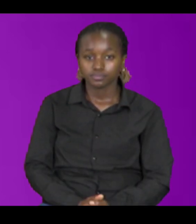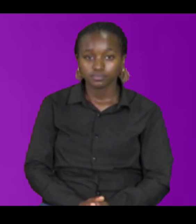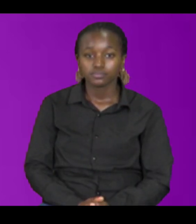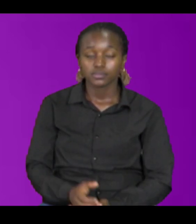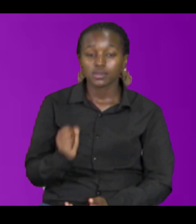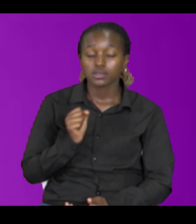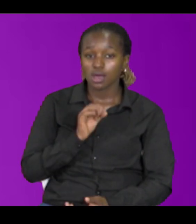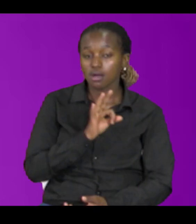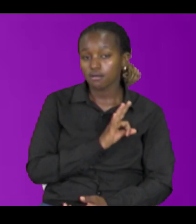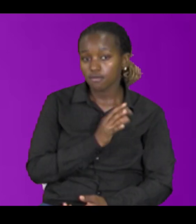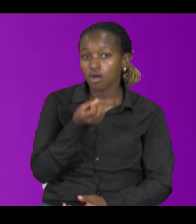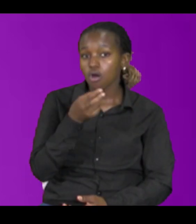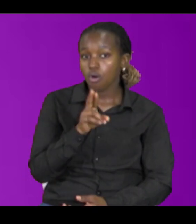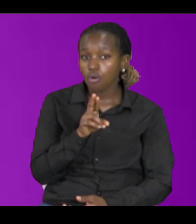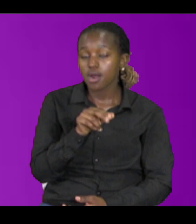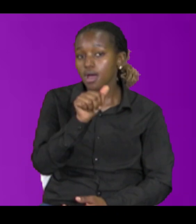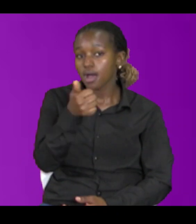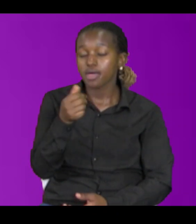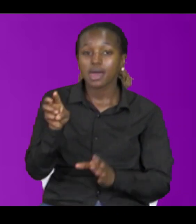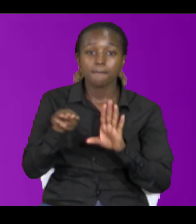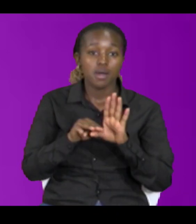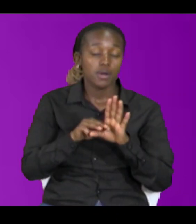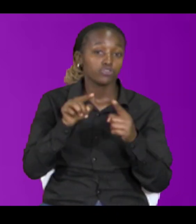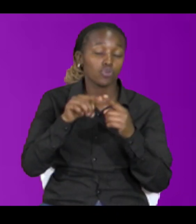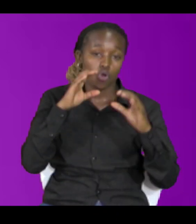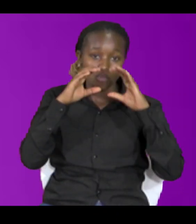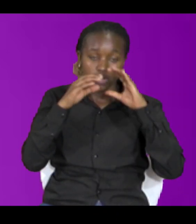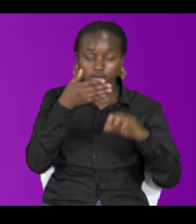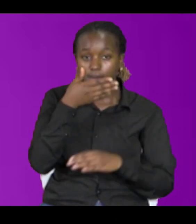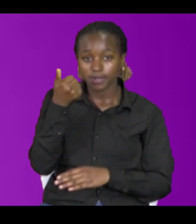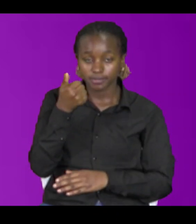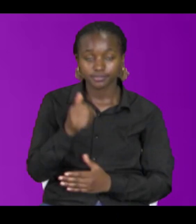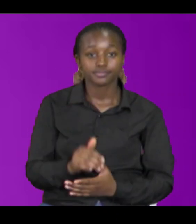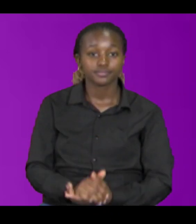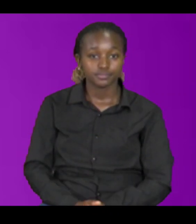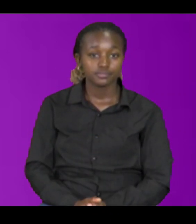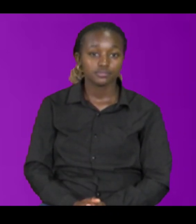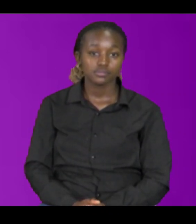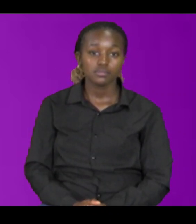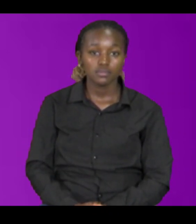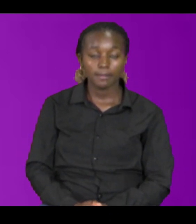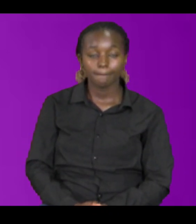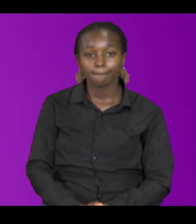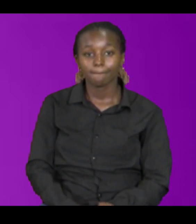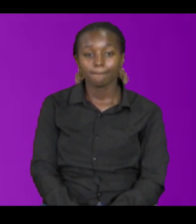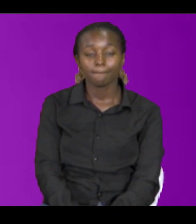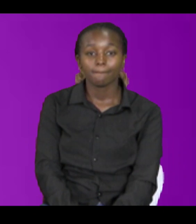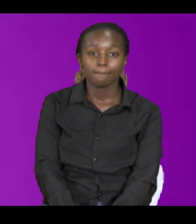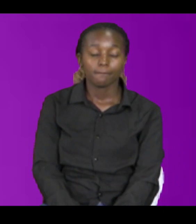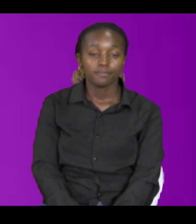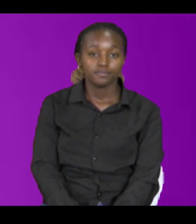staff to communicate better. So they need to involve